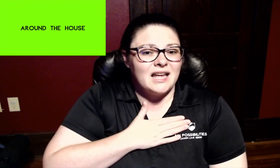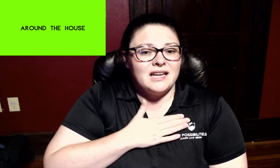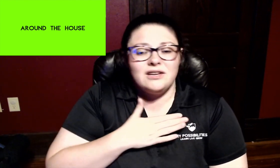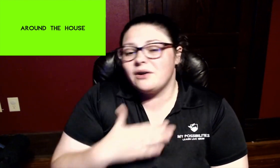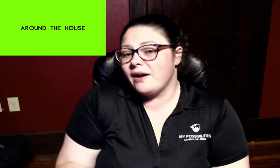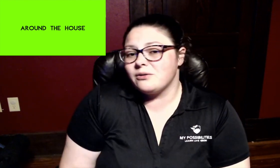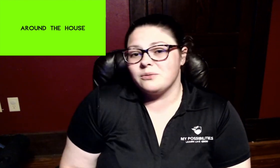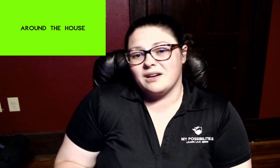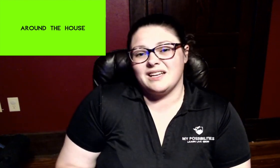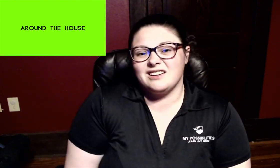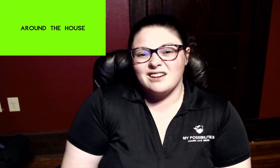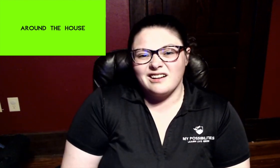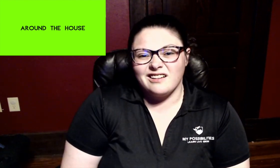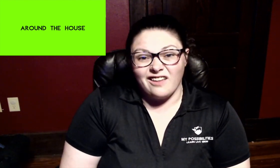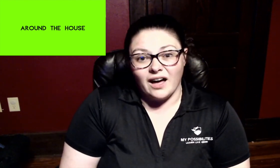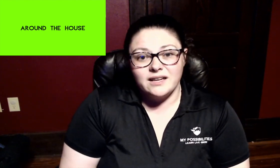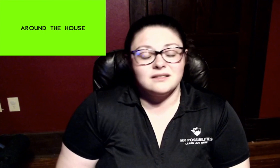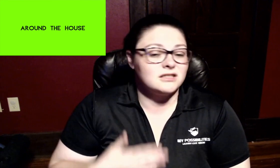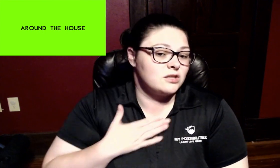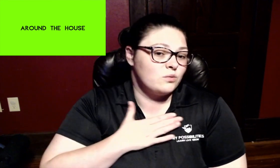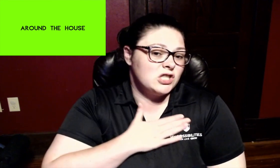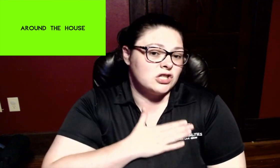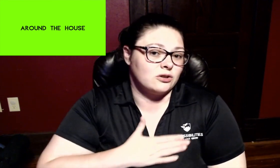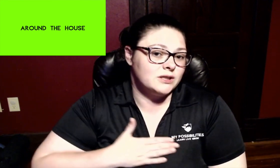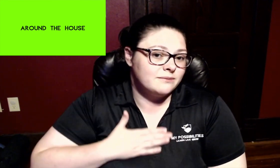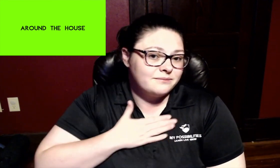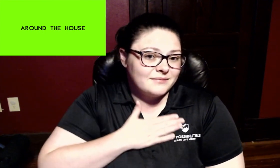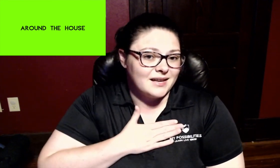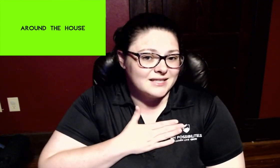You don't have to run it a lot, just one circle is fine.